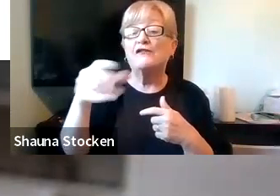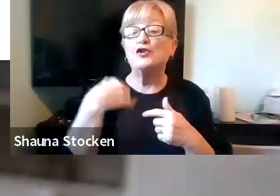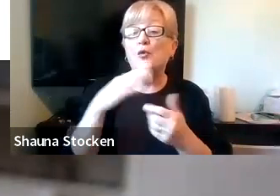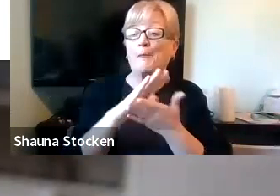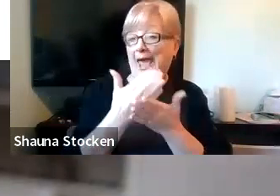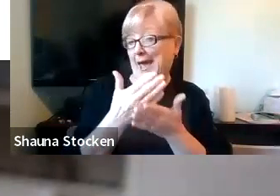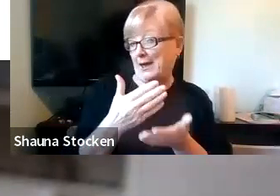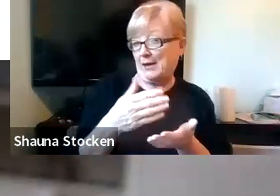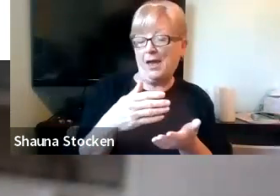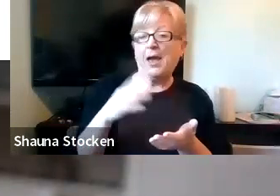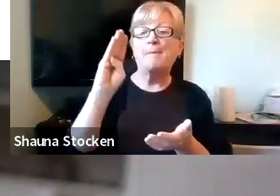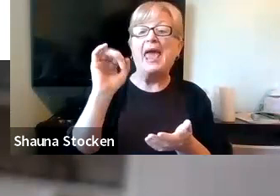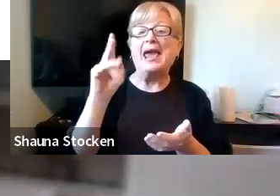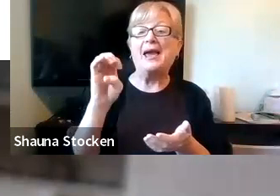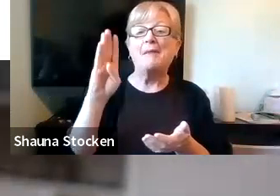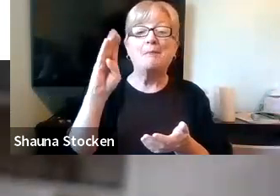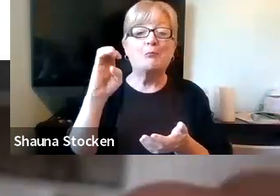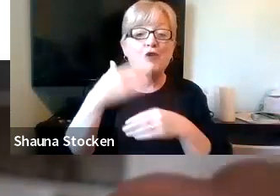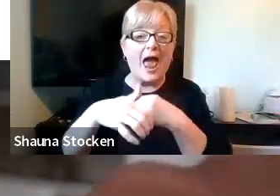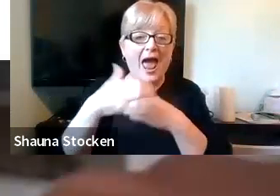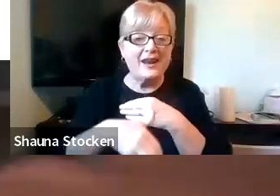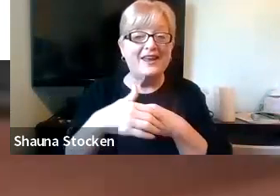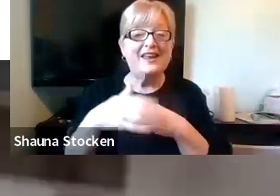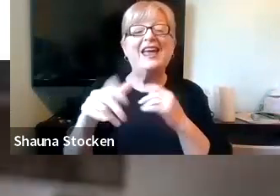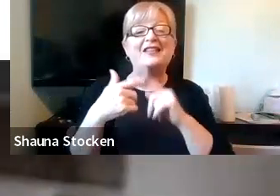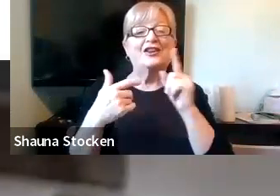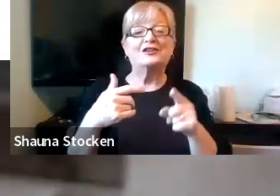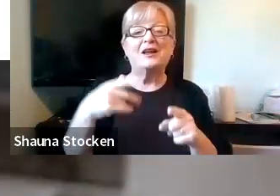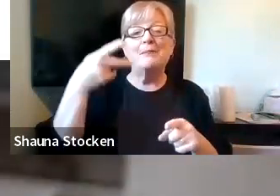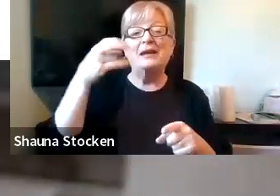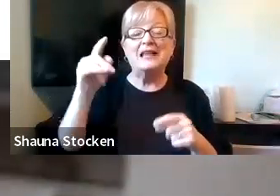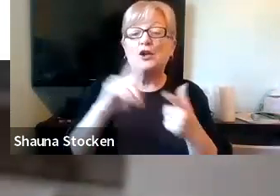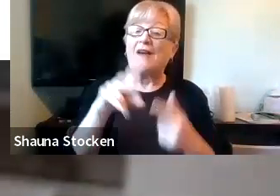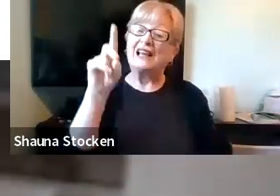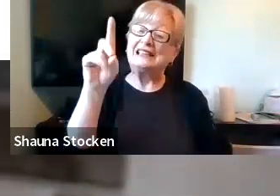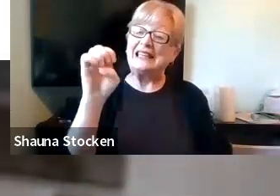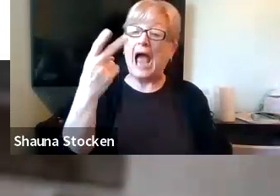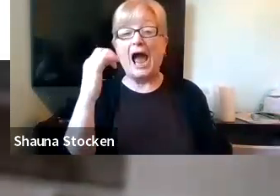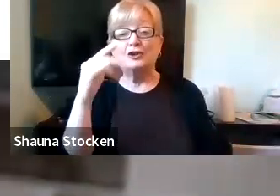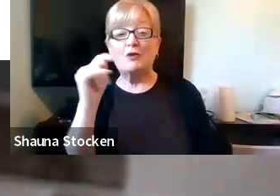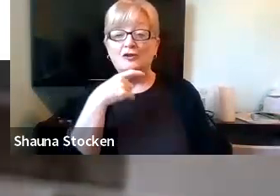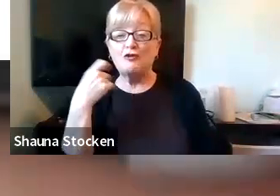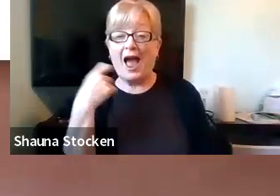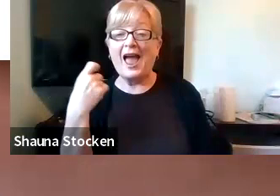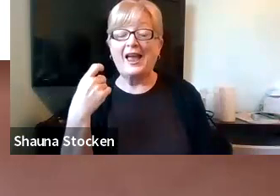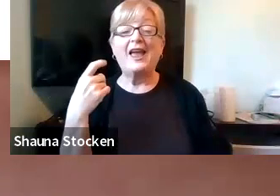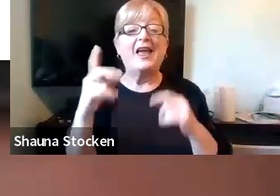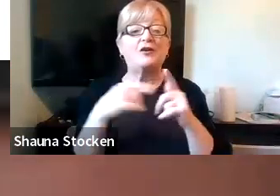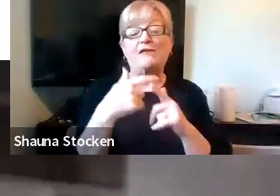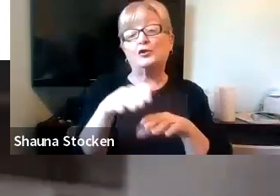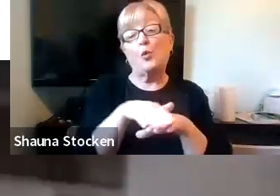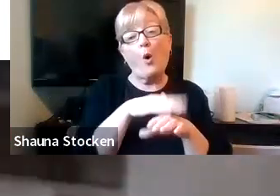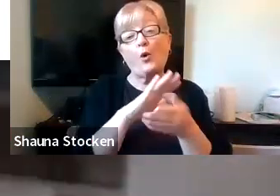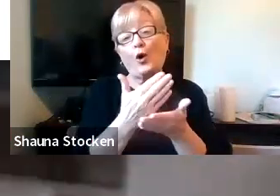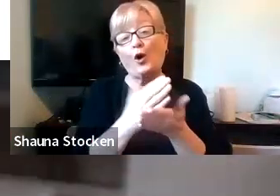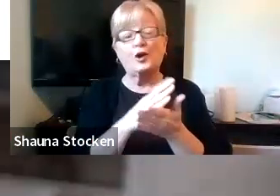got pizziola for cooking pizza. You've got dehydrate. You've got slow cook. You've got